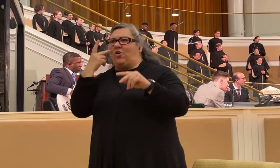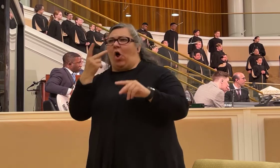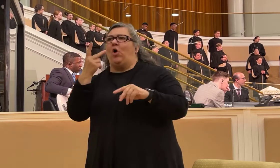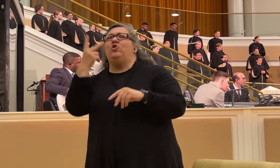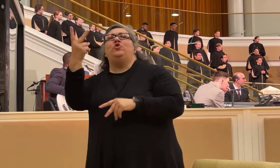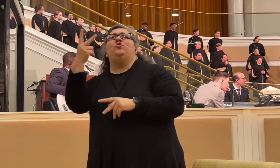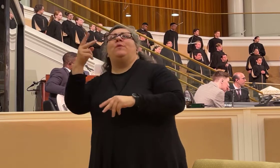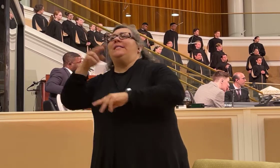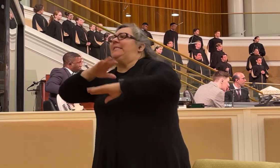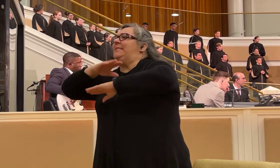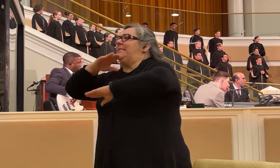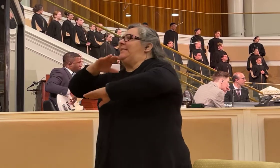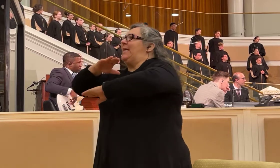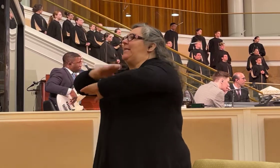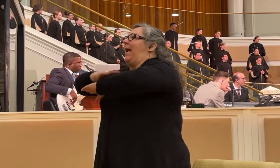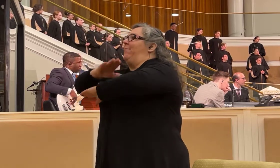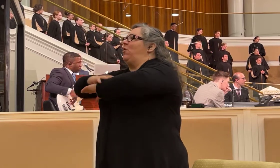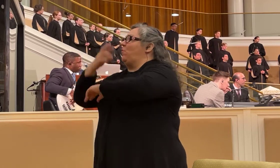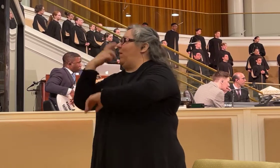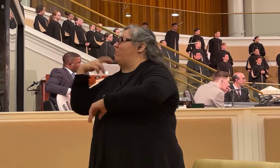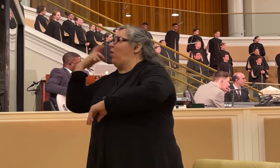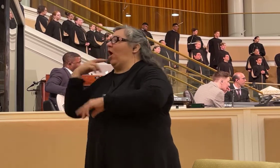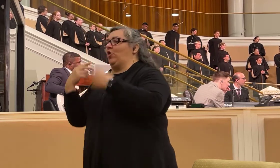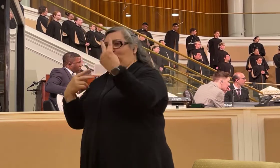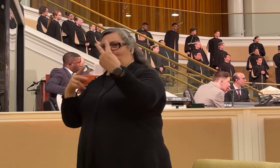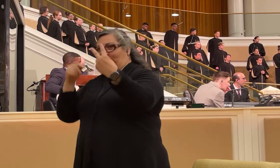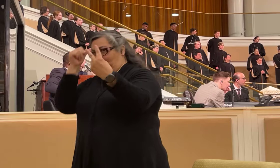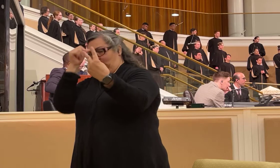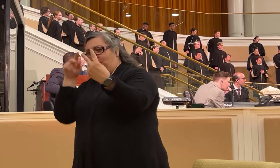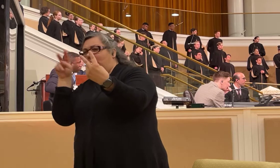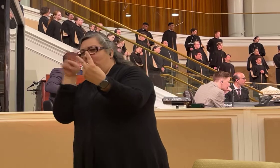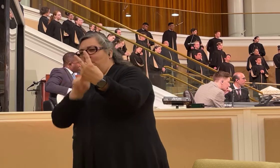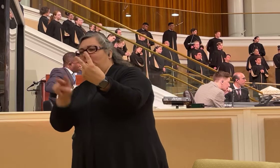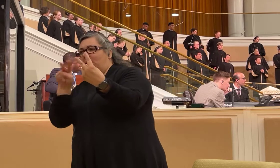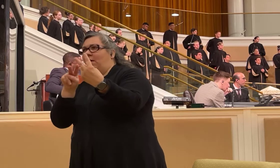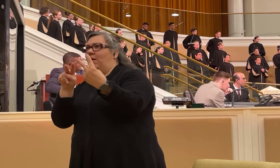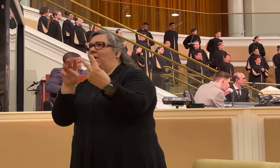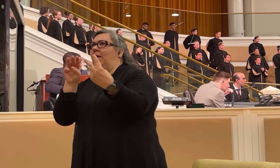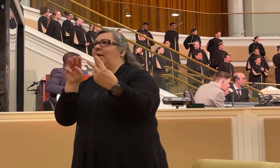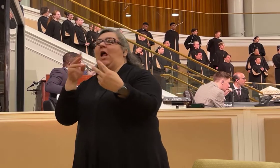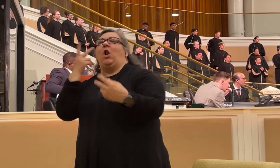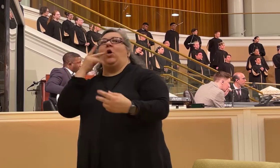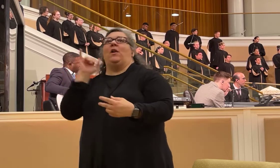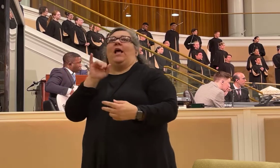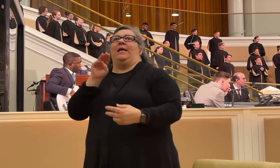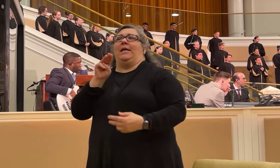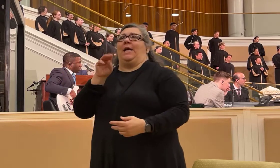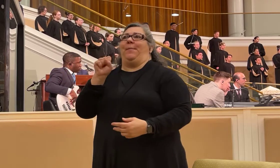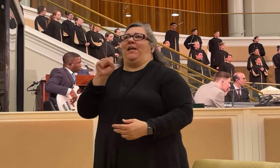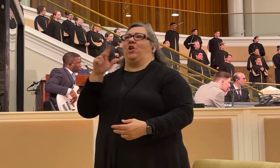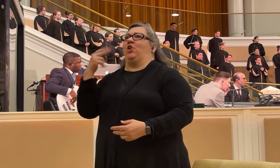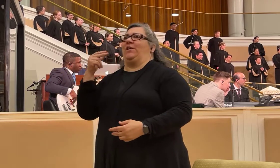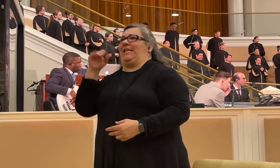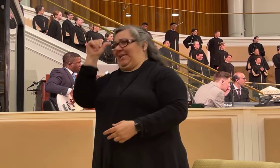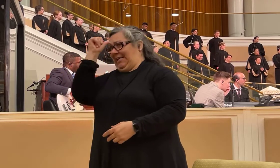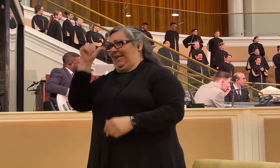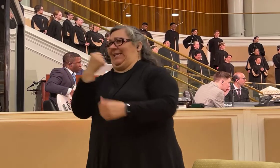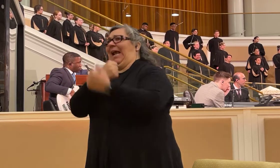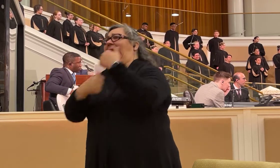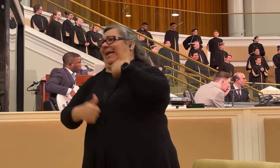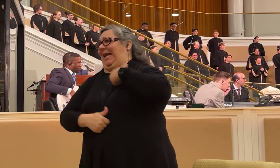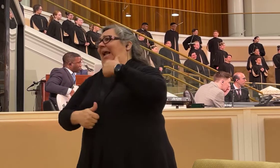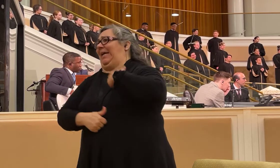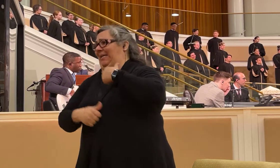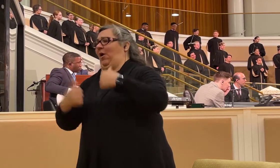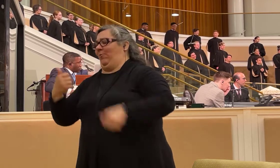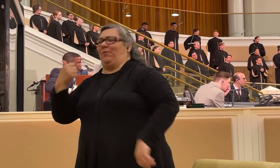a table next to me at Sister Wilson the other day, and they looked like MS-13 Indian games. And, I